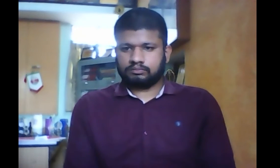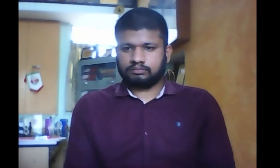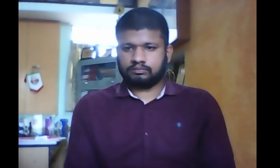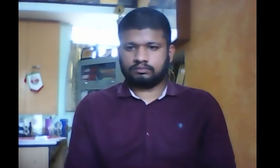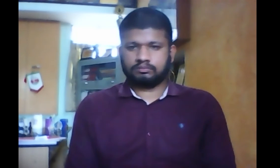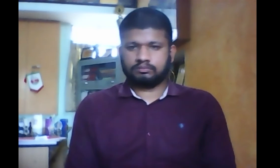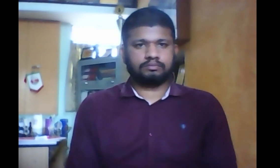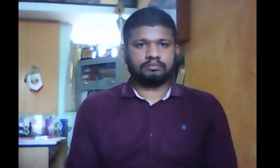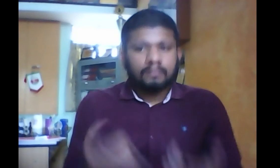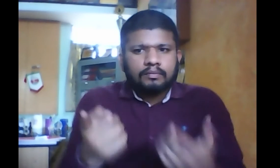Strong.